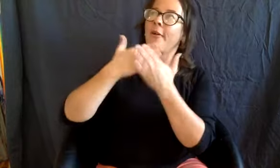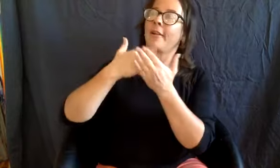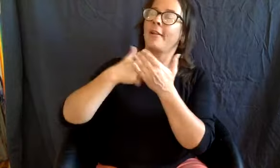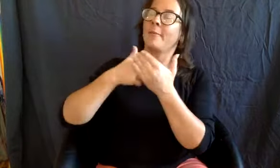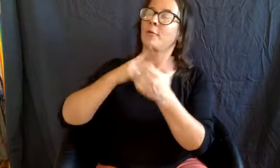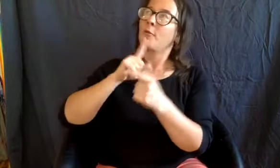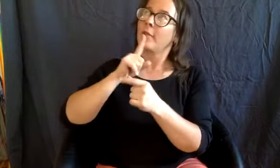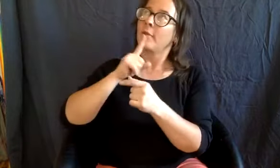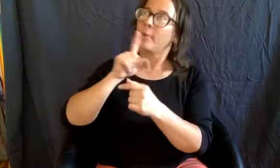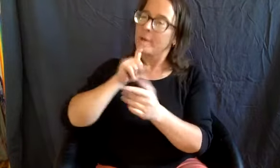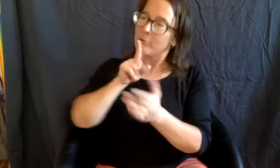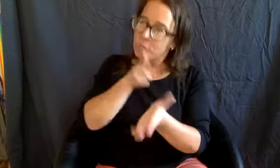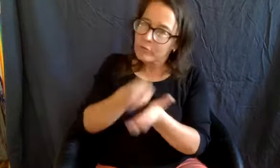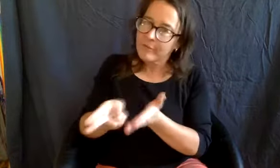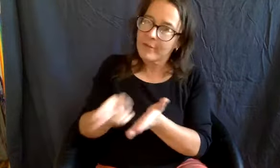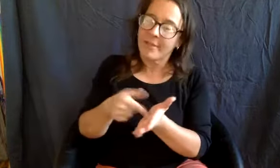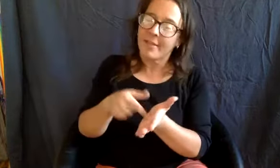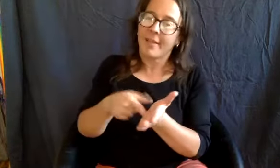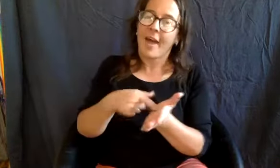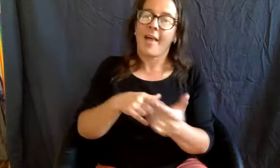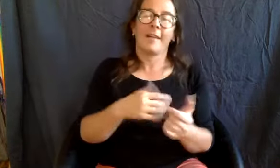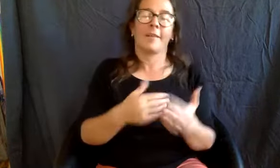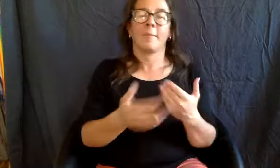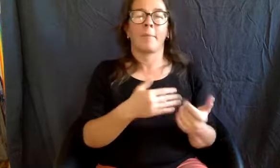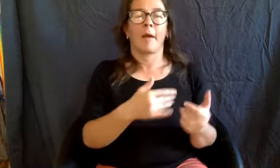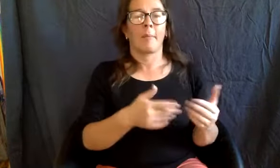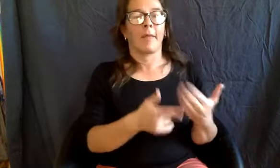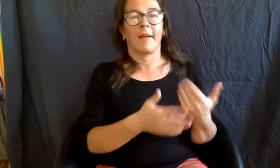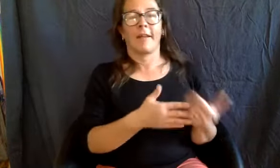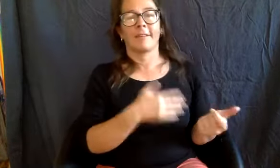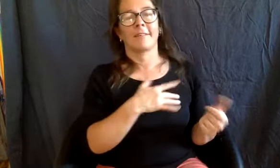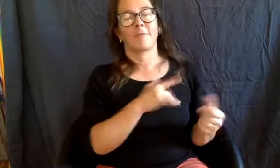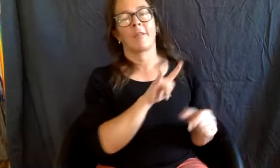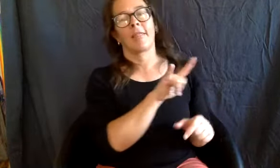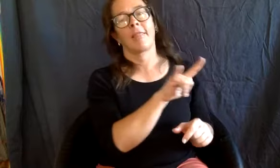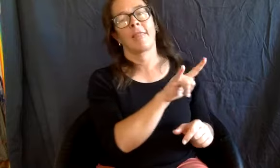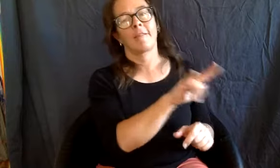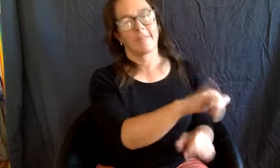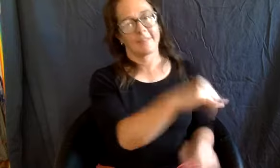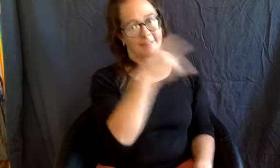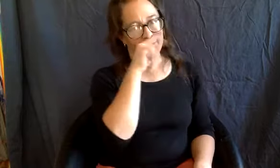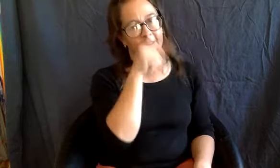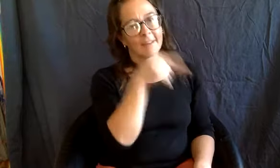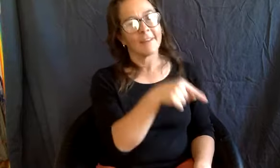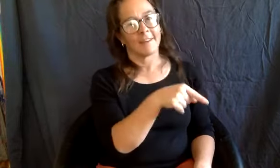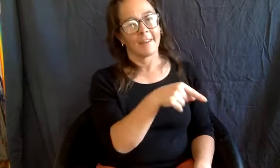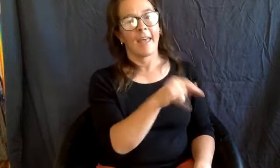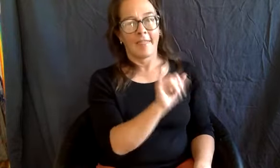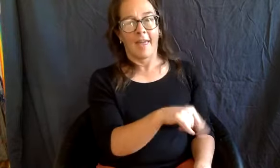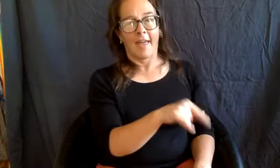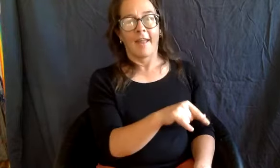it, if that's, if he's going to be out there doing that, is that really going to affect my love? Do I love him less because he